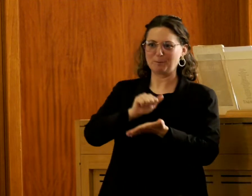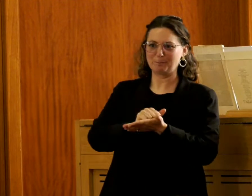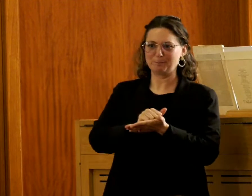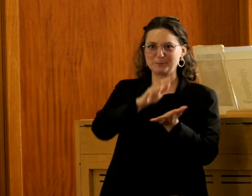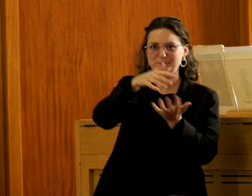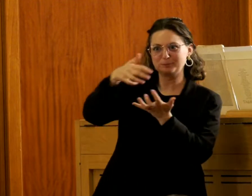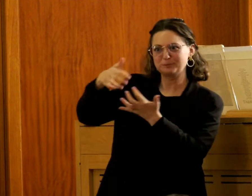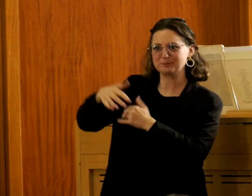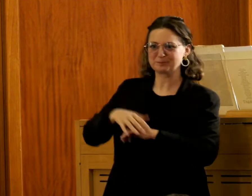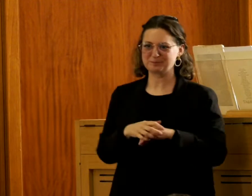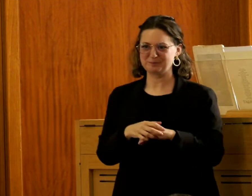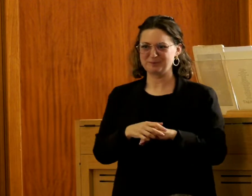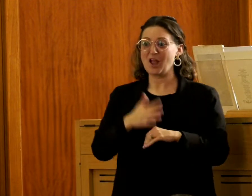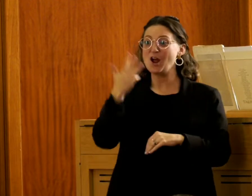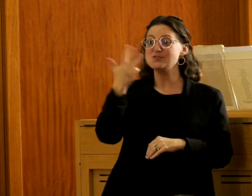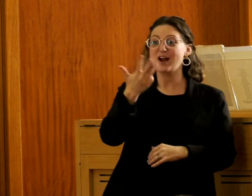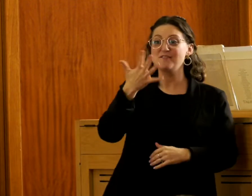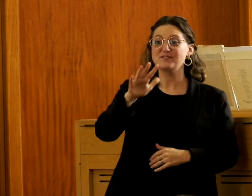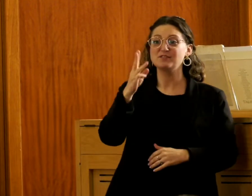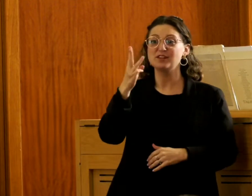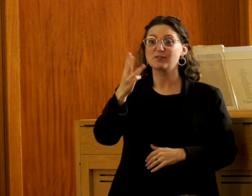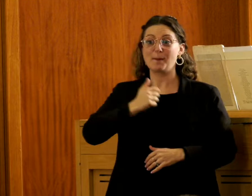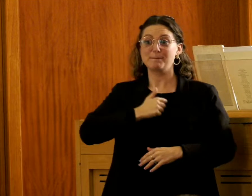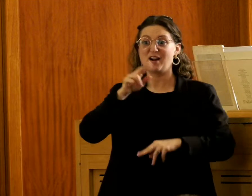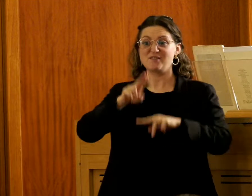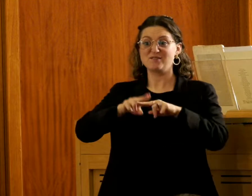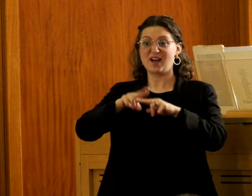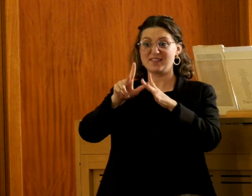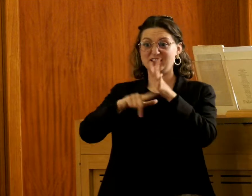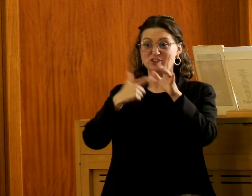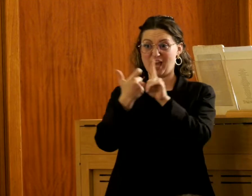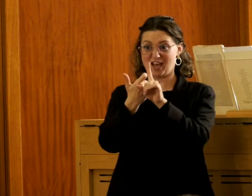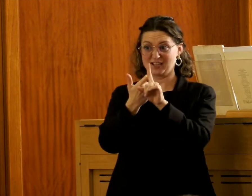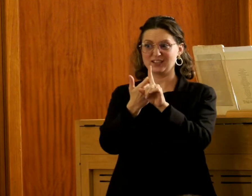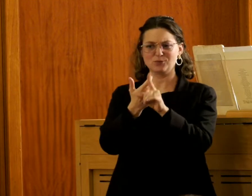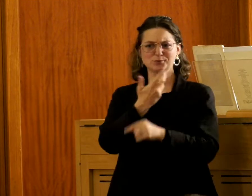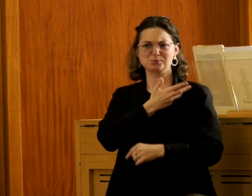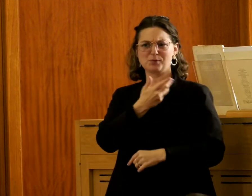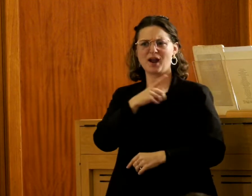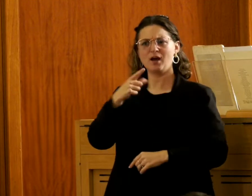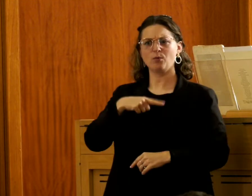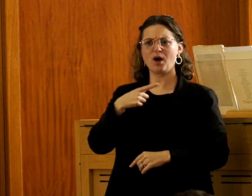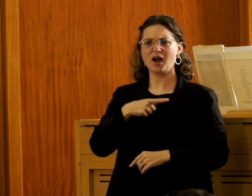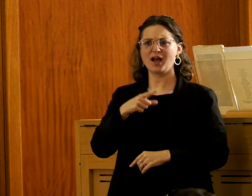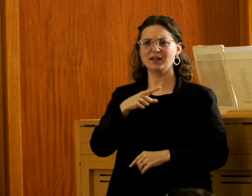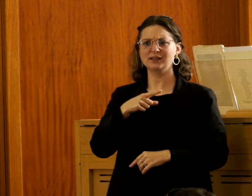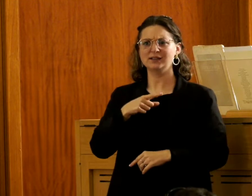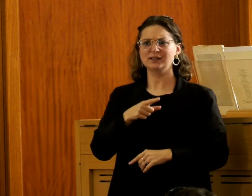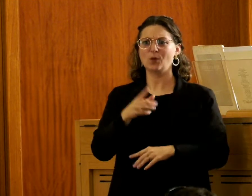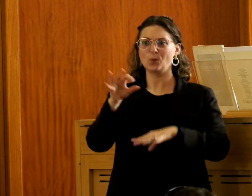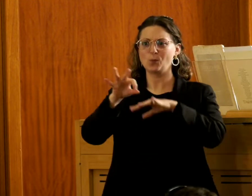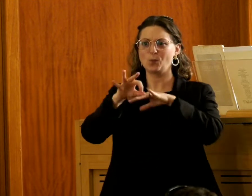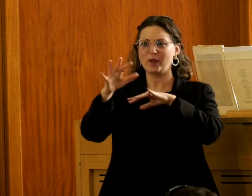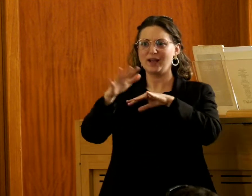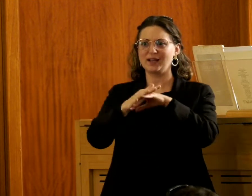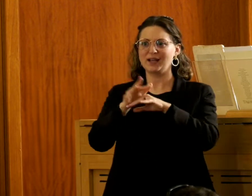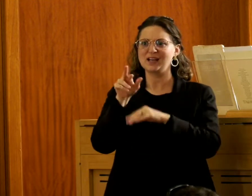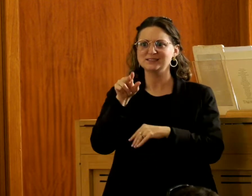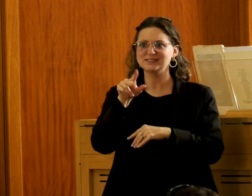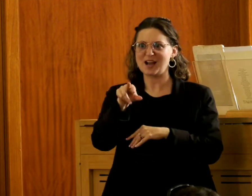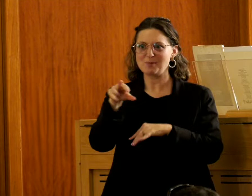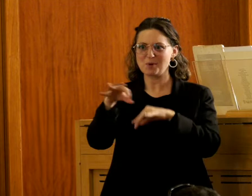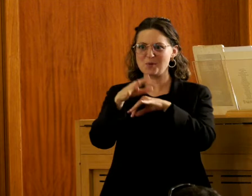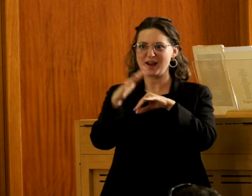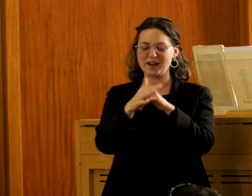And in 1953, my father Jack had the proud honour of escorting Joan down the aisle at the double wedding